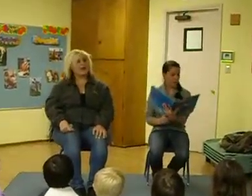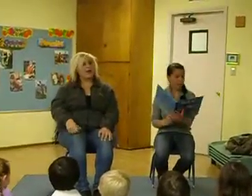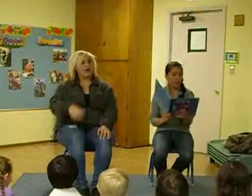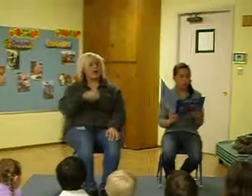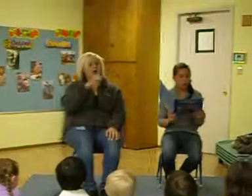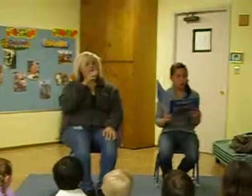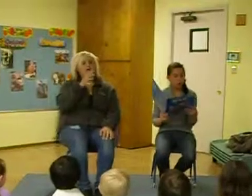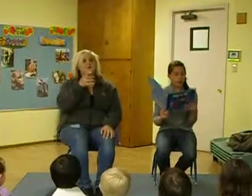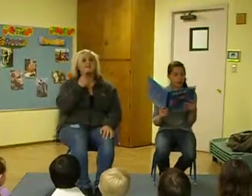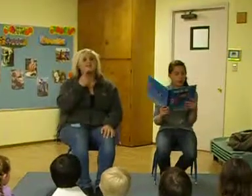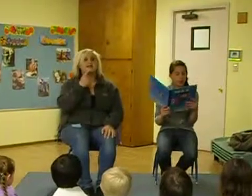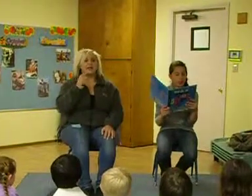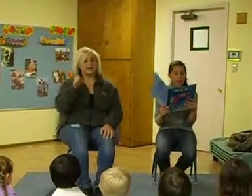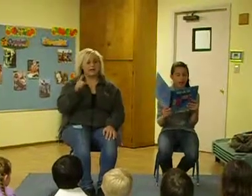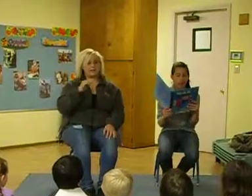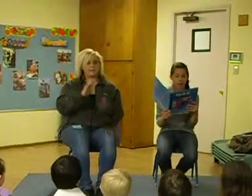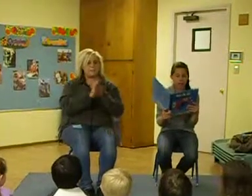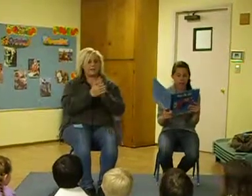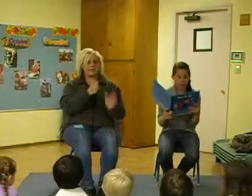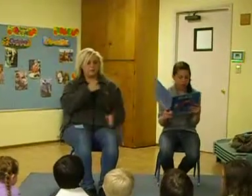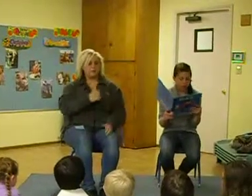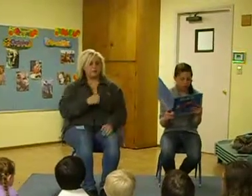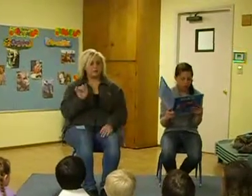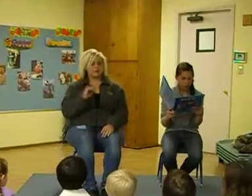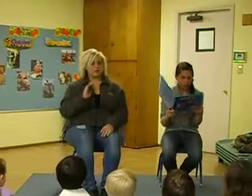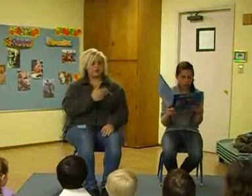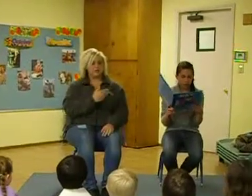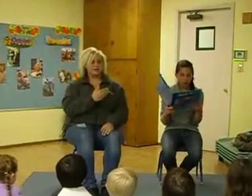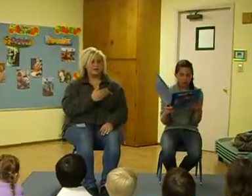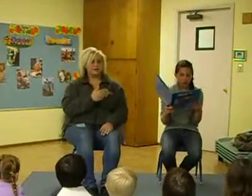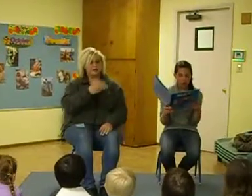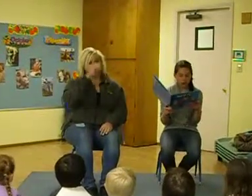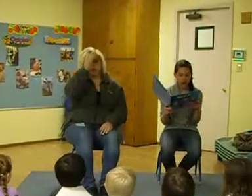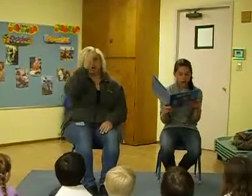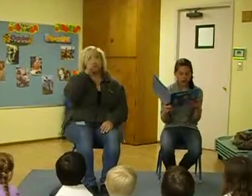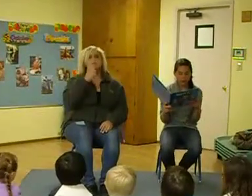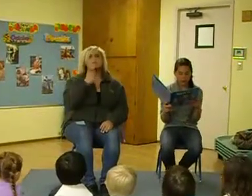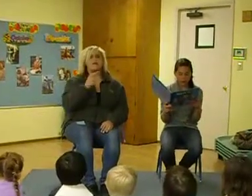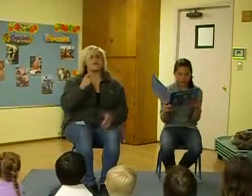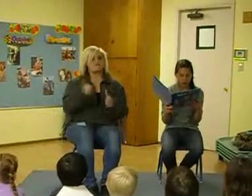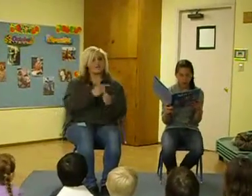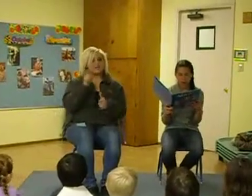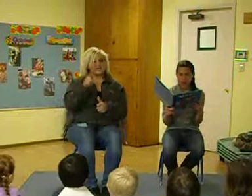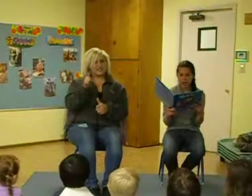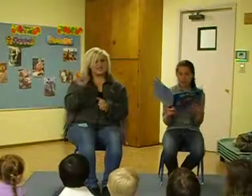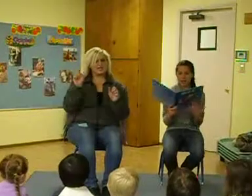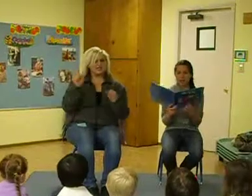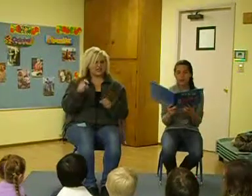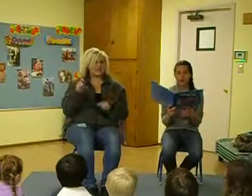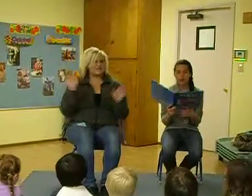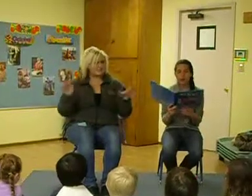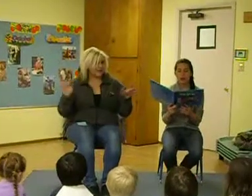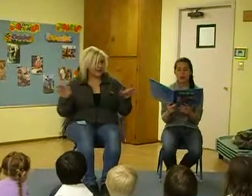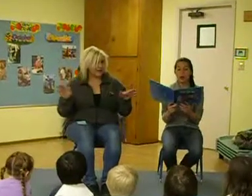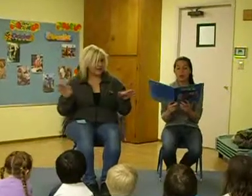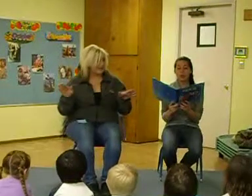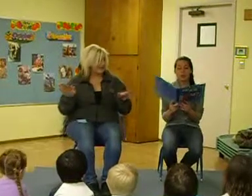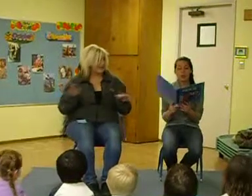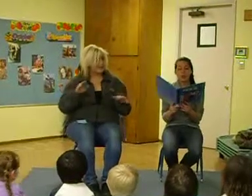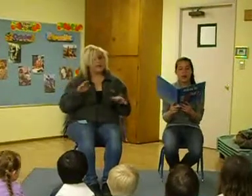He'll be a superhero just like us, said his grandma. But first he'll need to fly like his granddad. Although they bounced